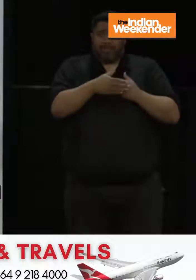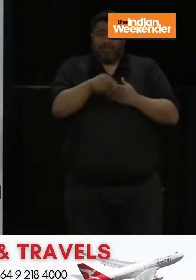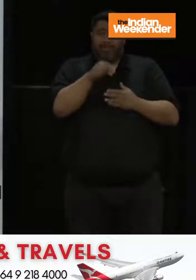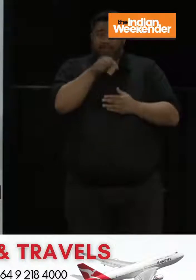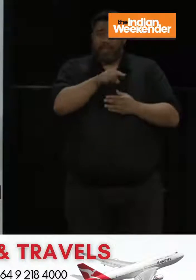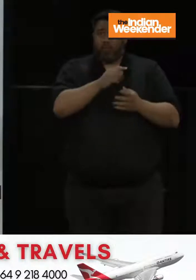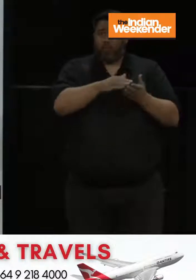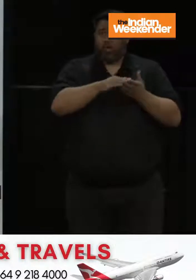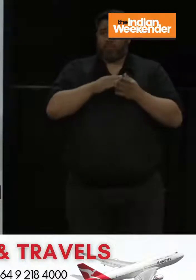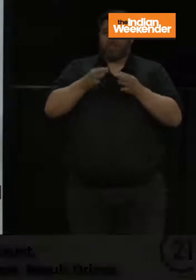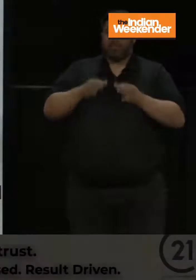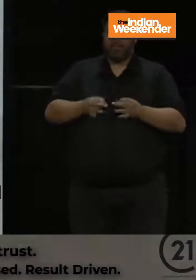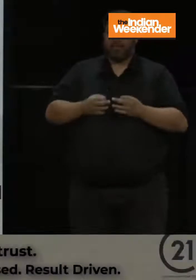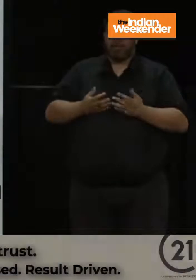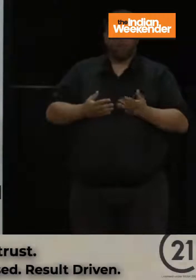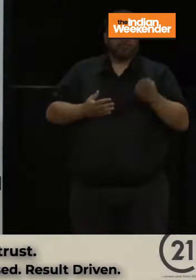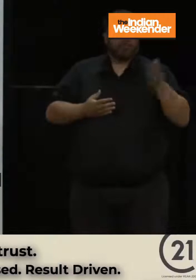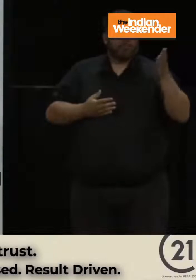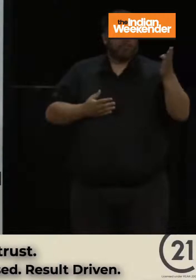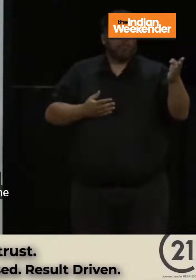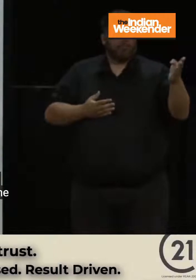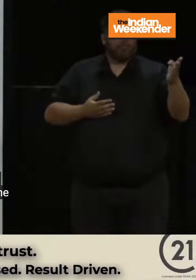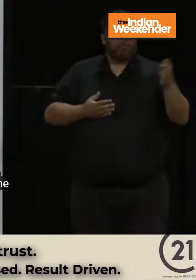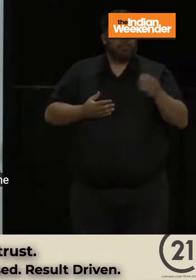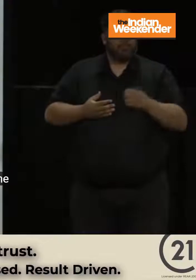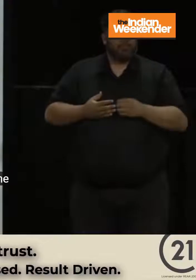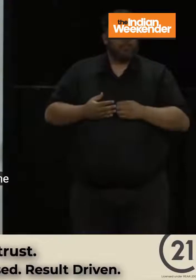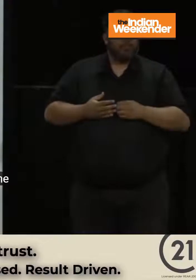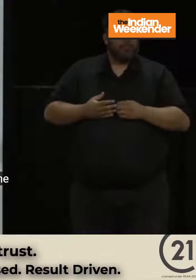onwards. I'll come over in the far corner.